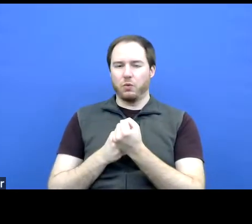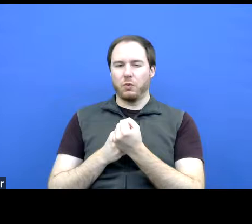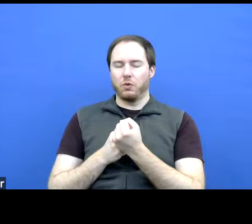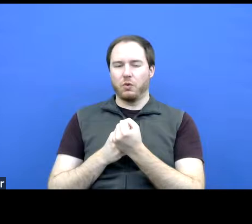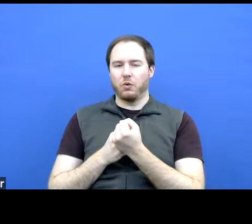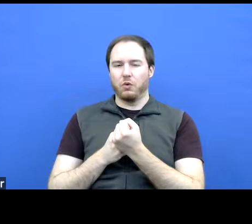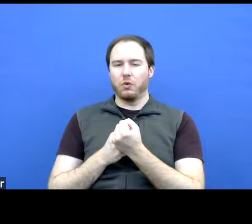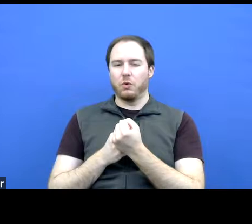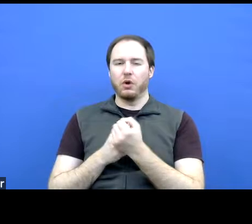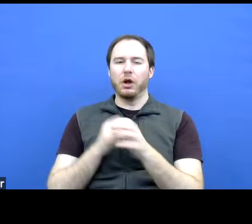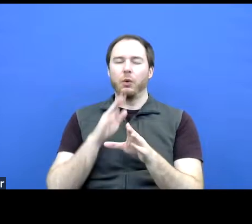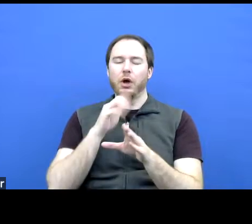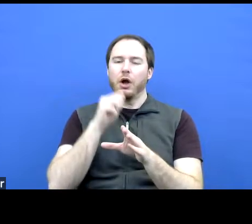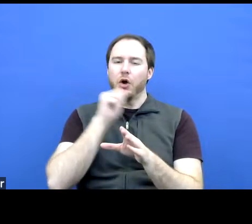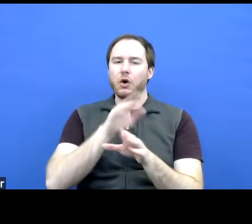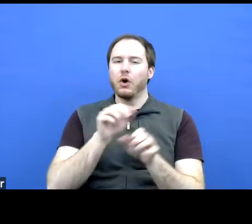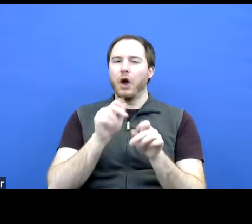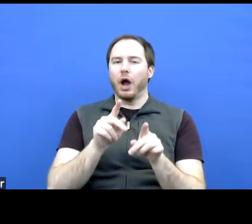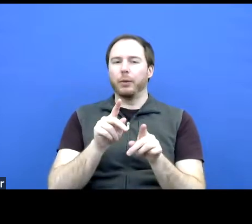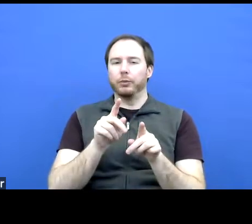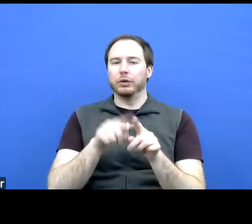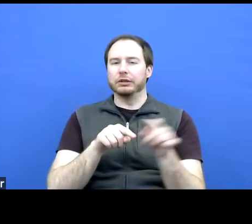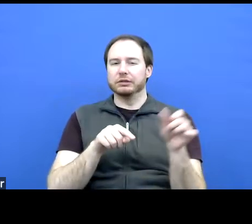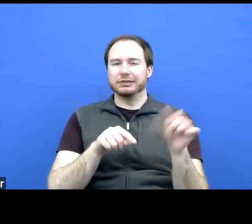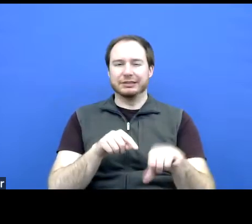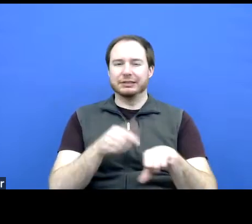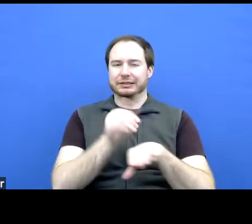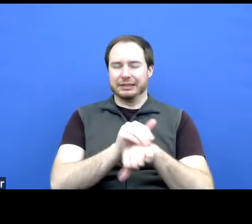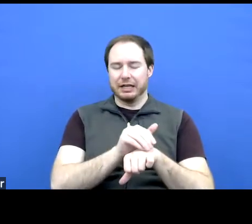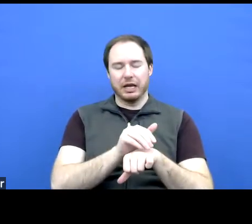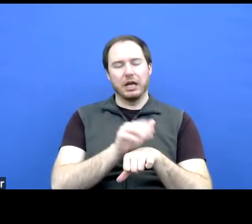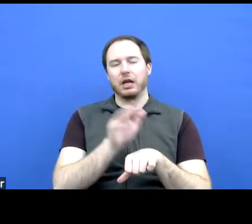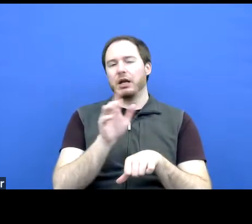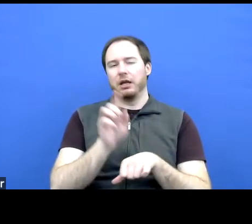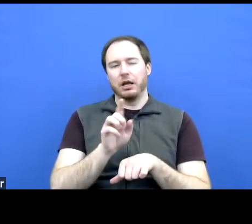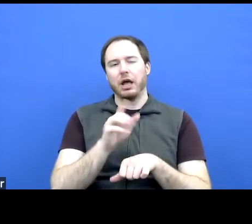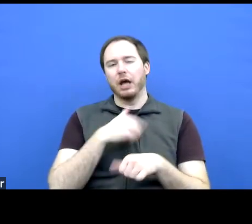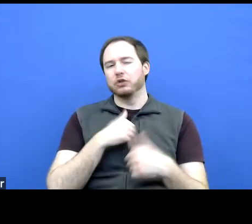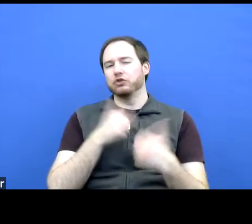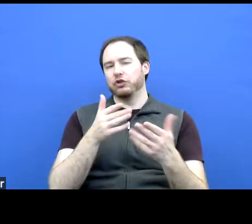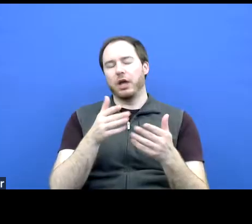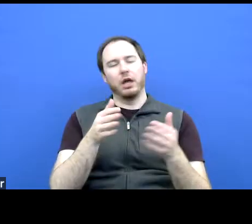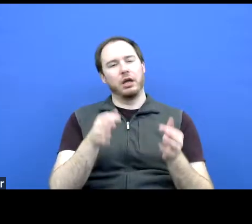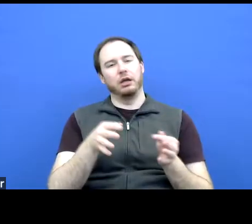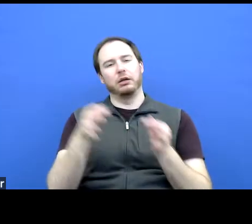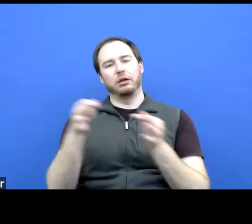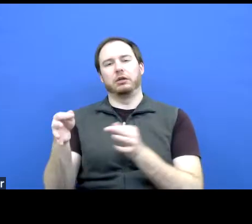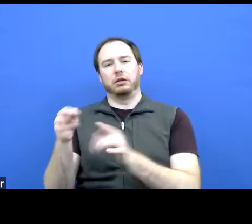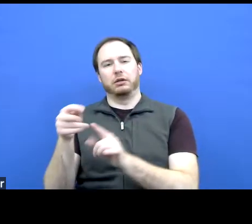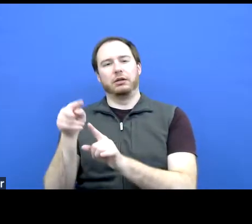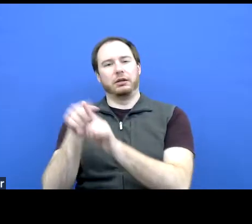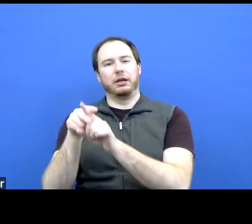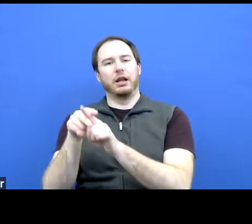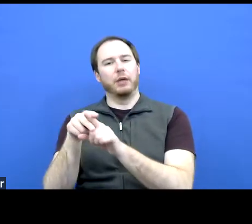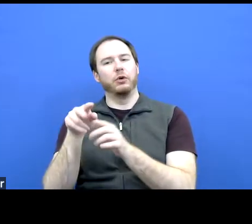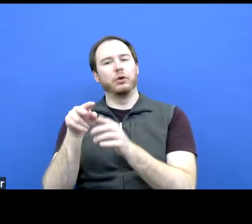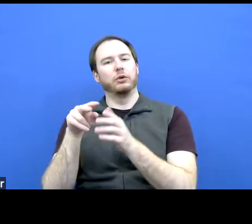I think you would hurt your chance by having us try to rule on it tonight. And so what I would suggest is that during the